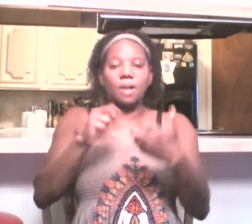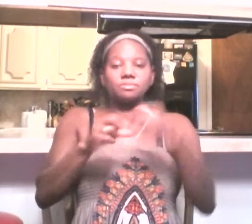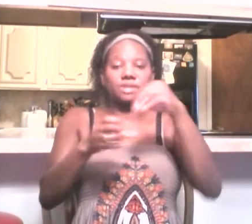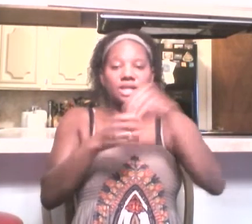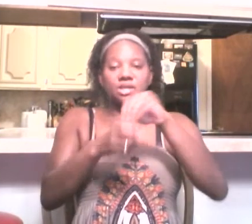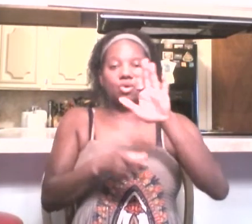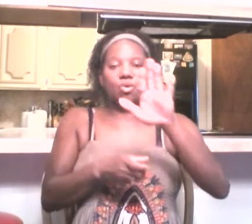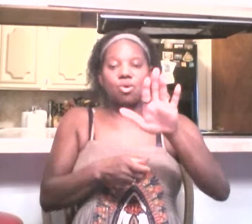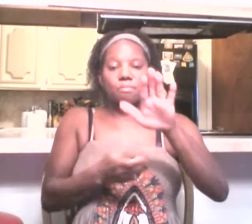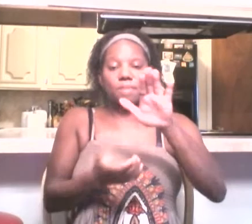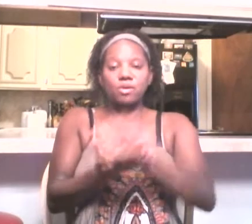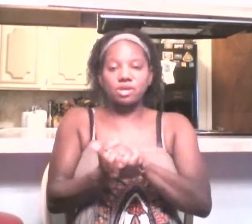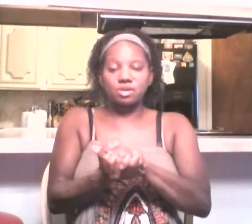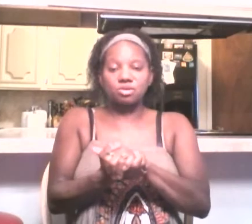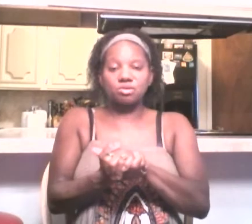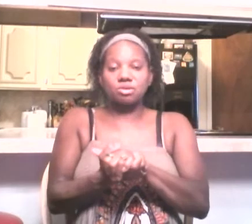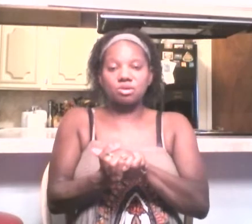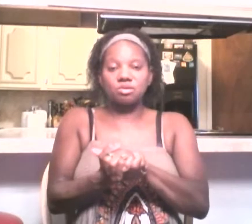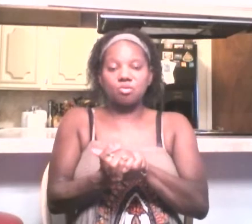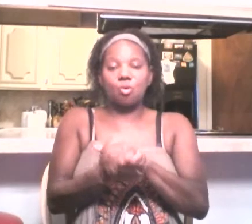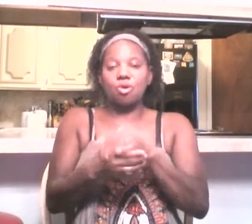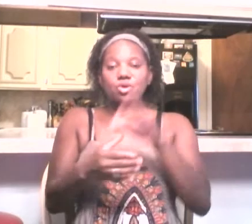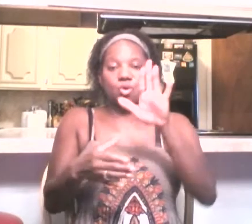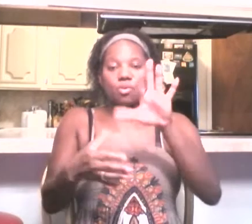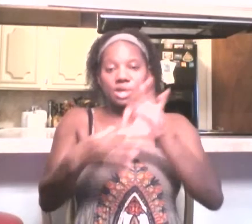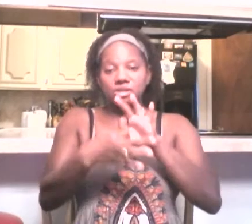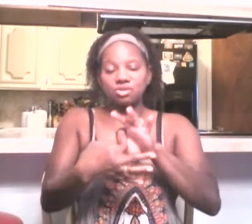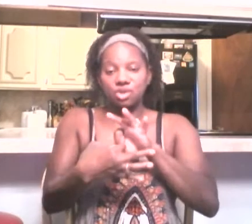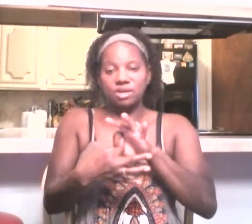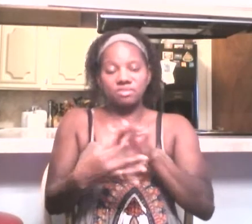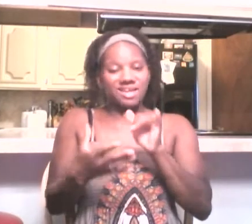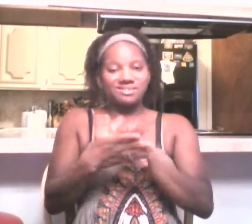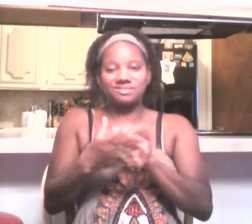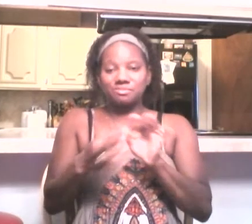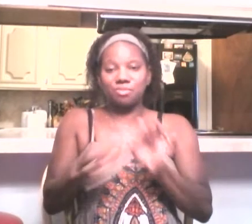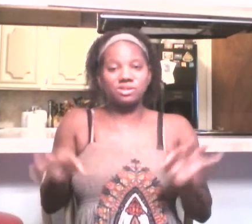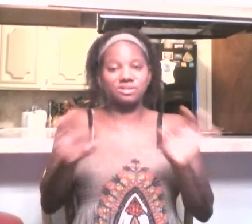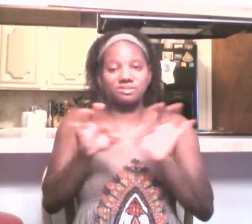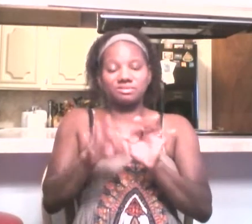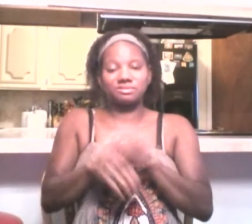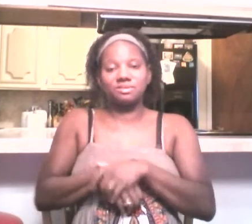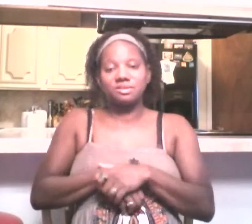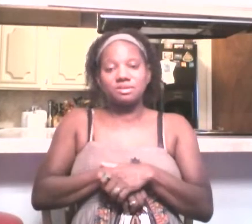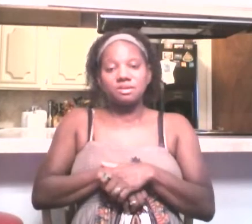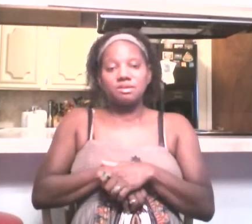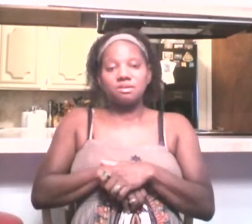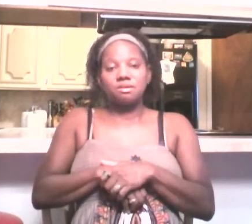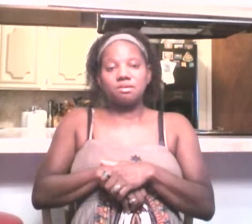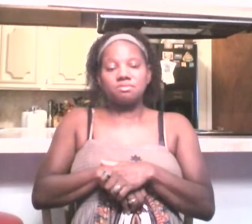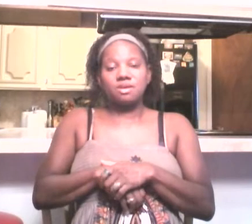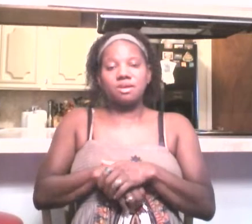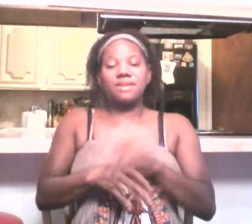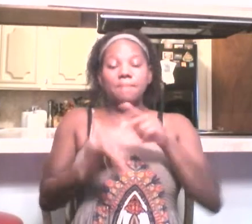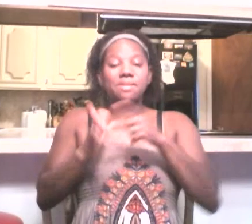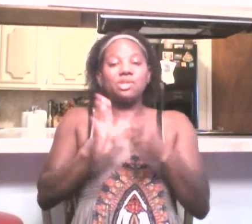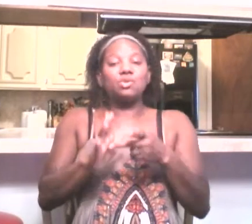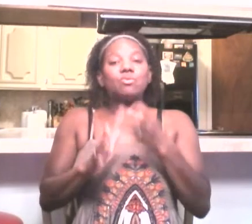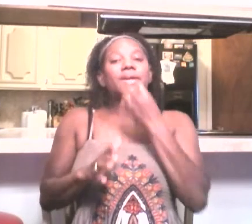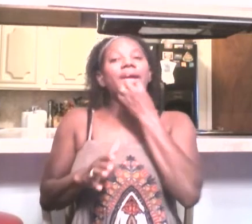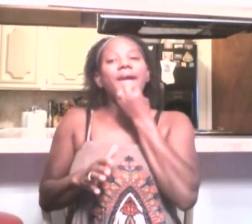problems in your marriage or your relationship, that's important. And that means you